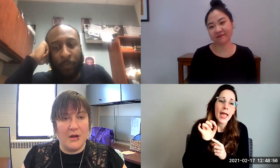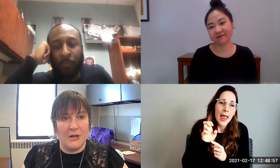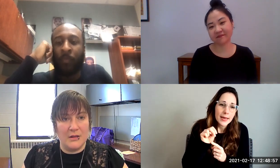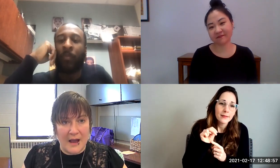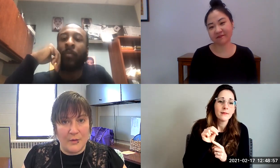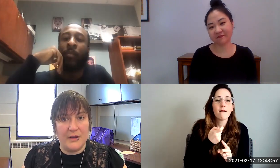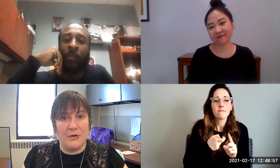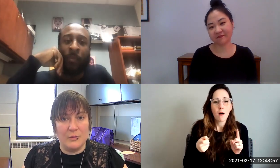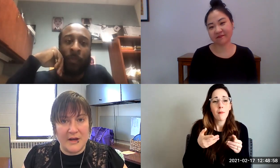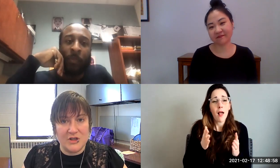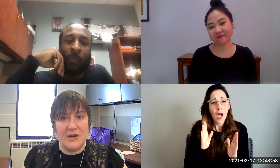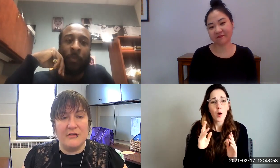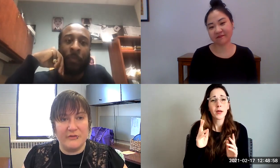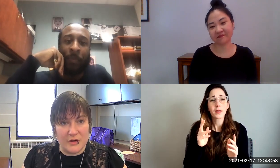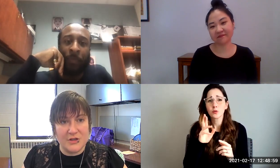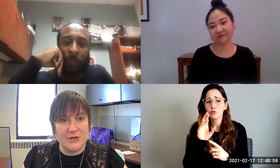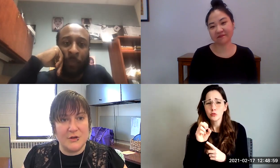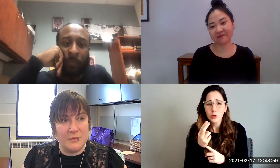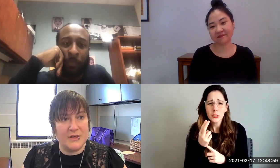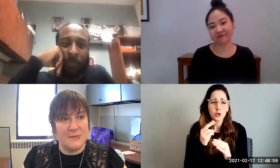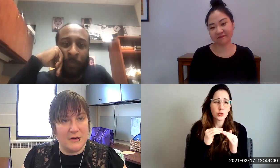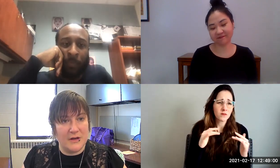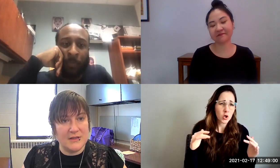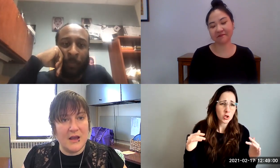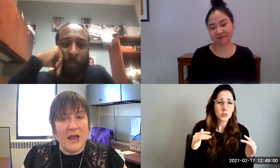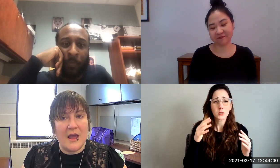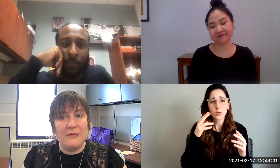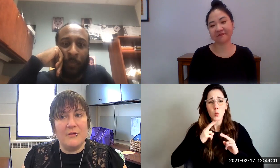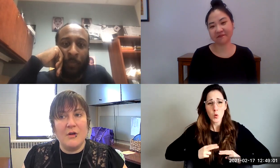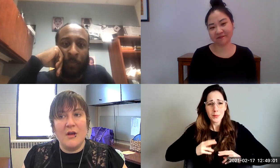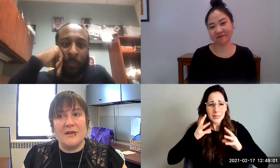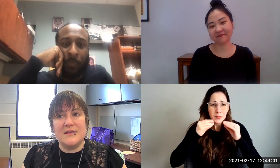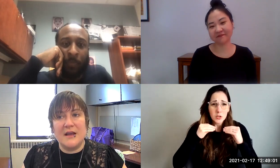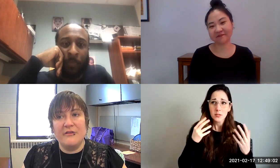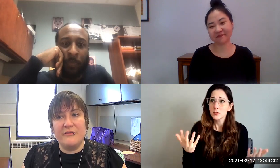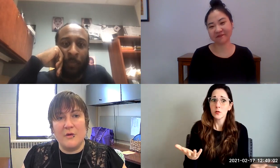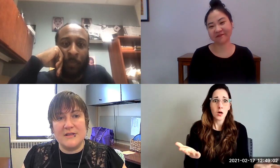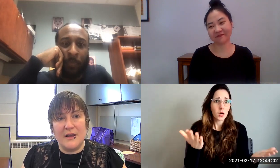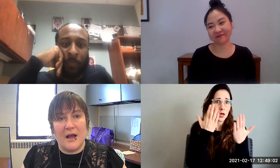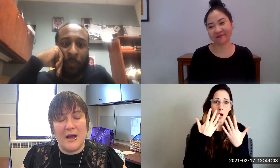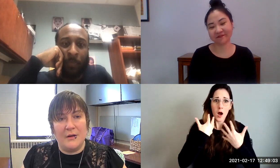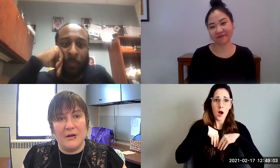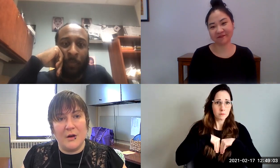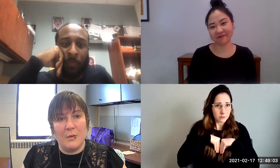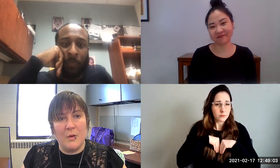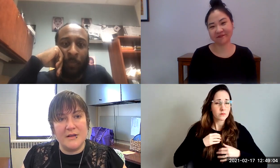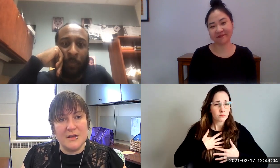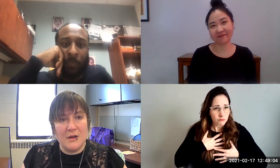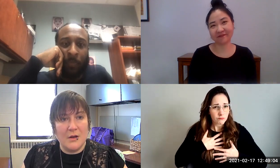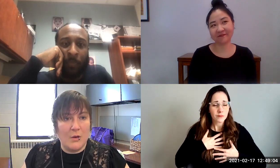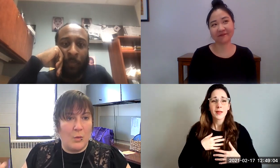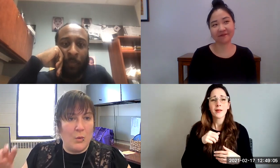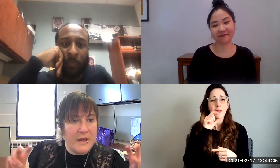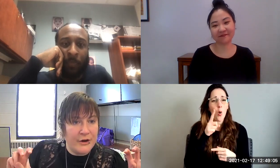from allowing a rich and diverse human experience. And instead of focusing on,